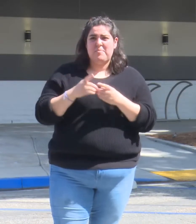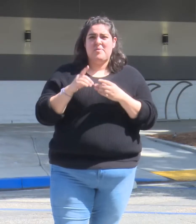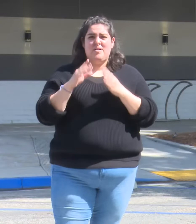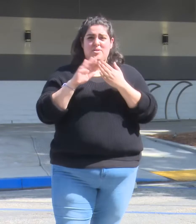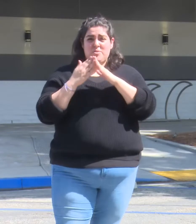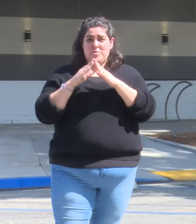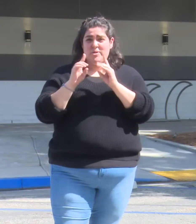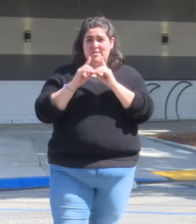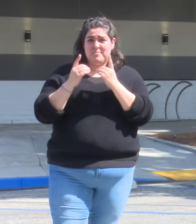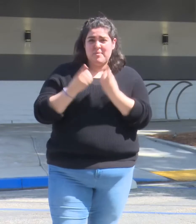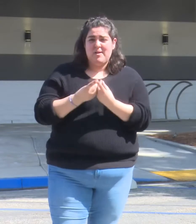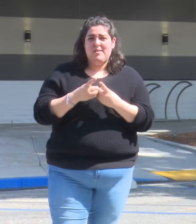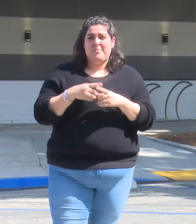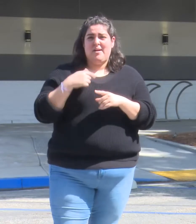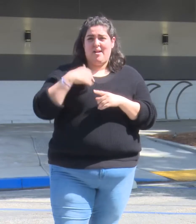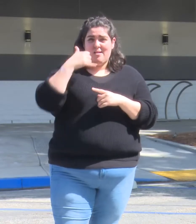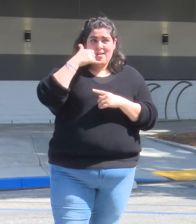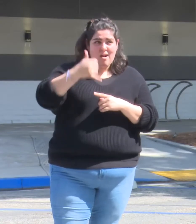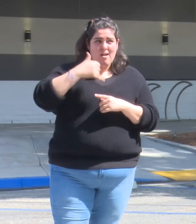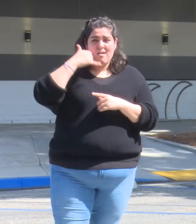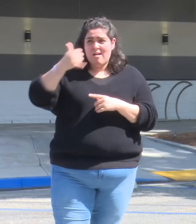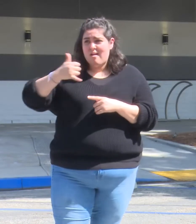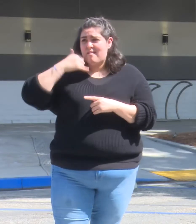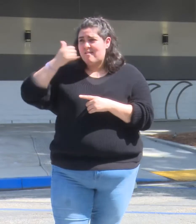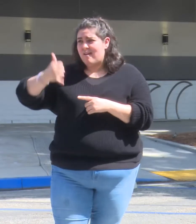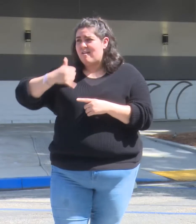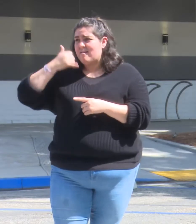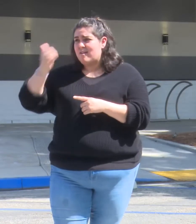and building, but none of these departments had any